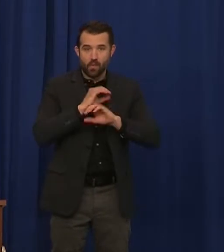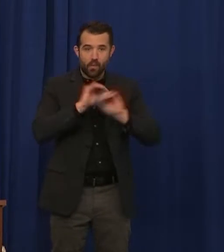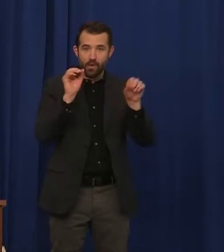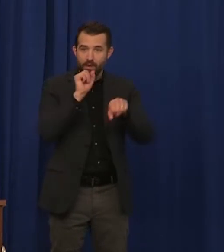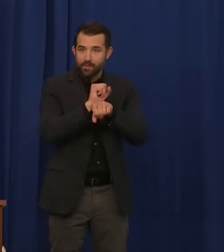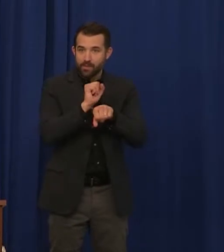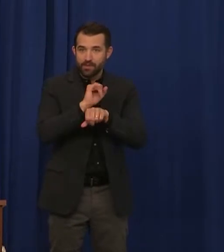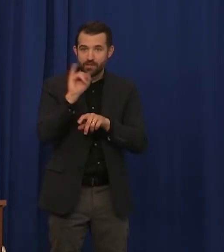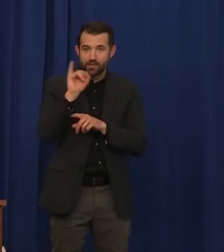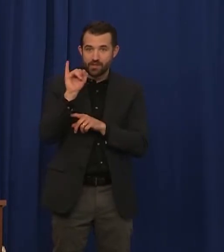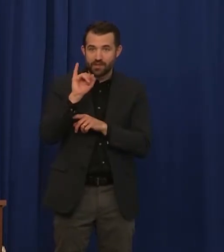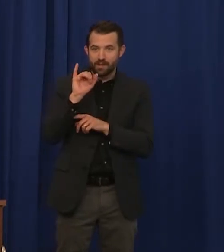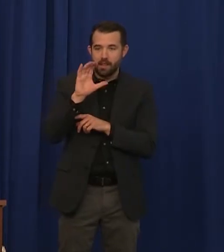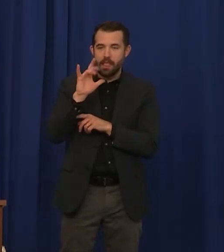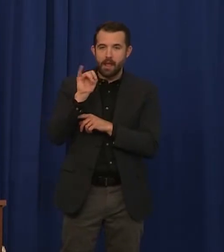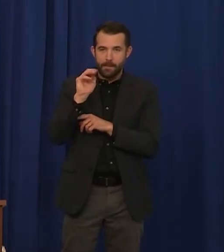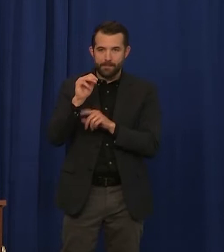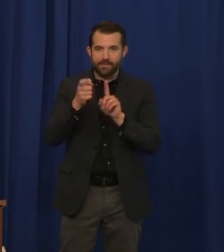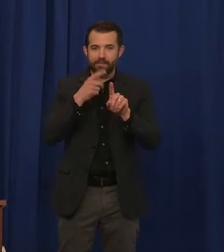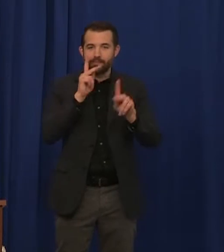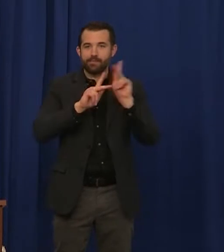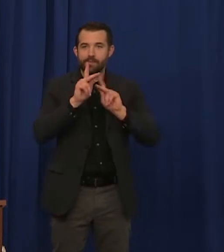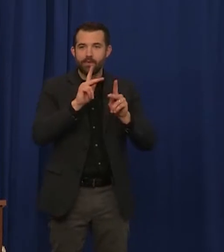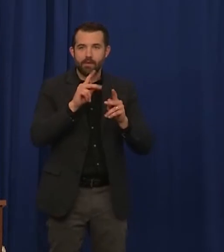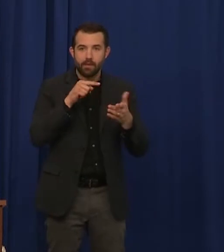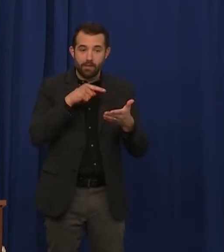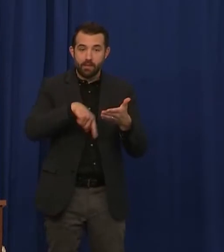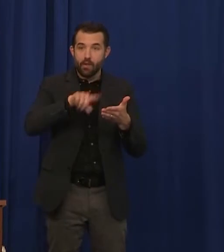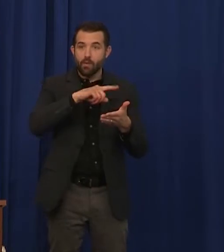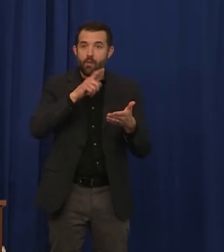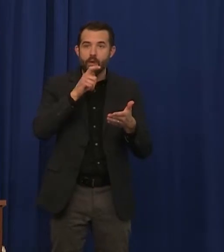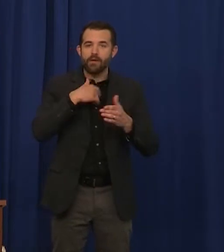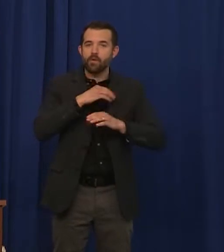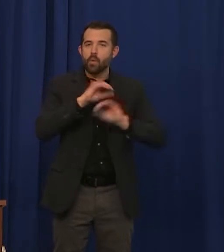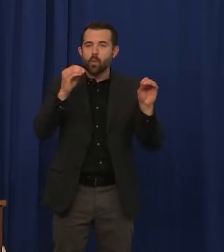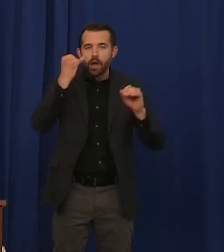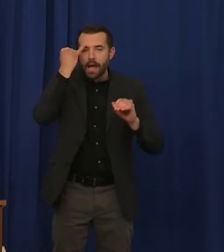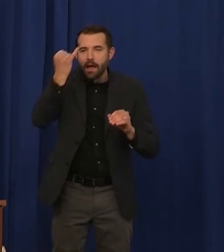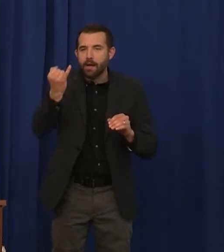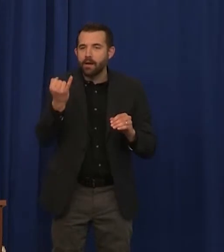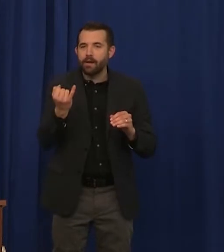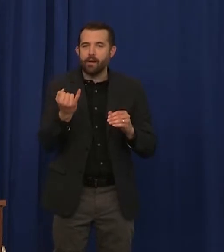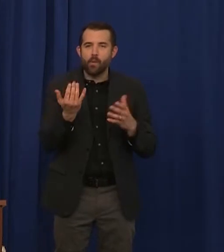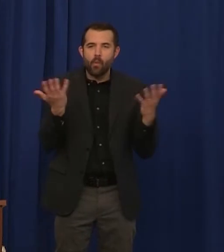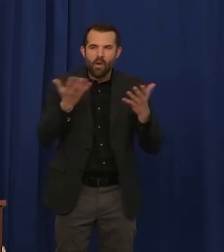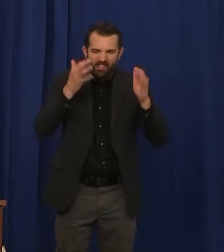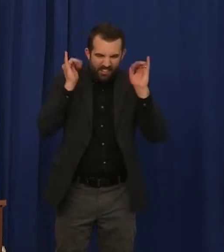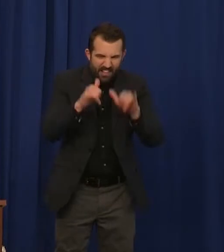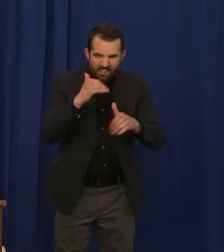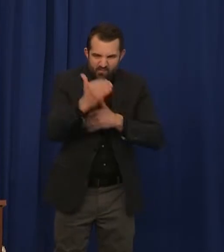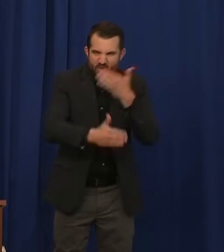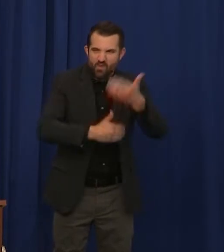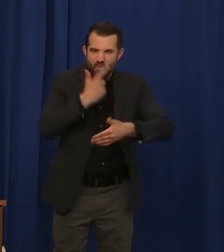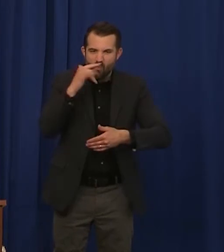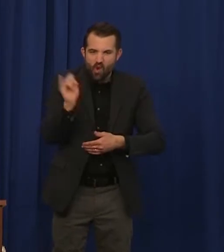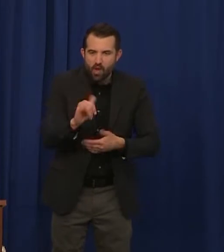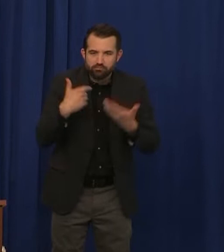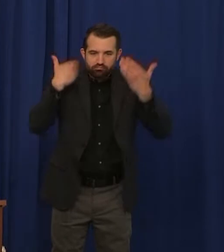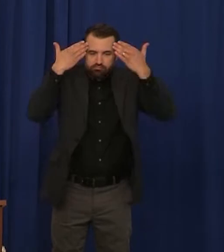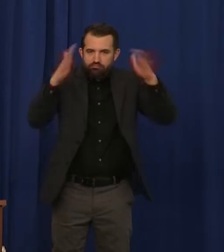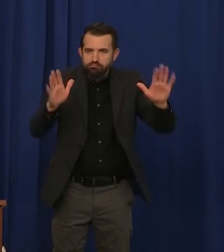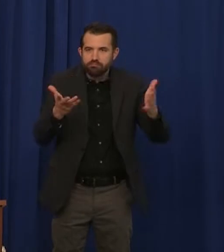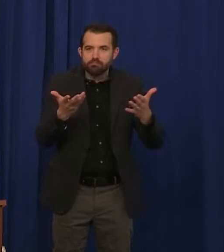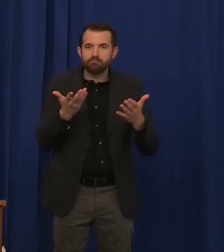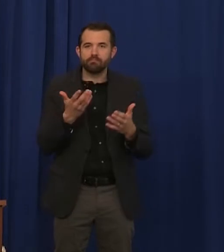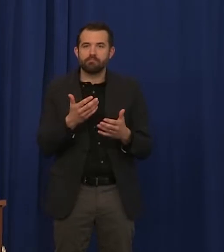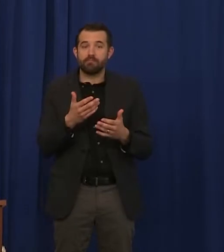had absolutely no idea what the unemployment insurance process was like. They did not understand how to